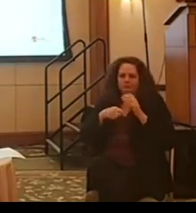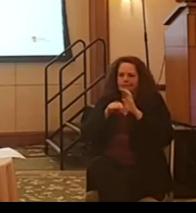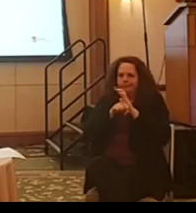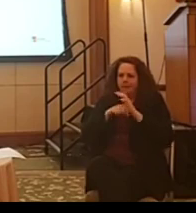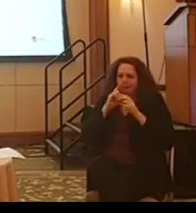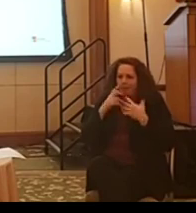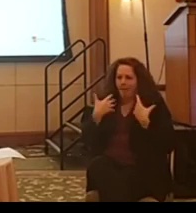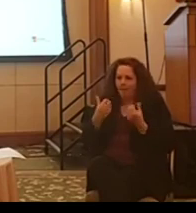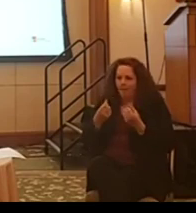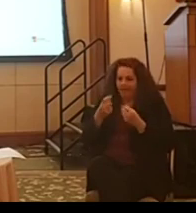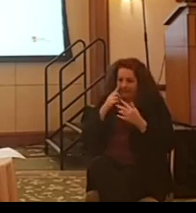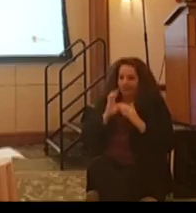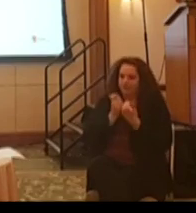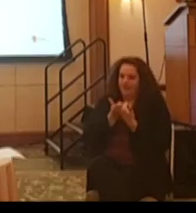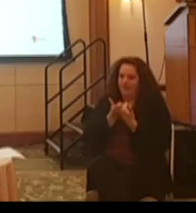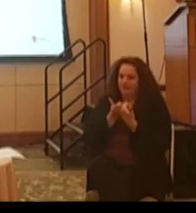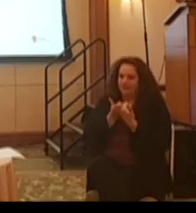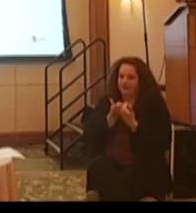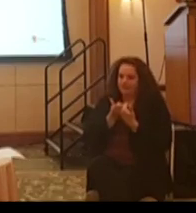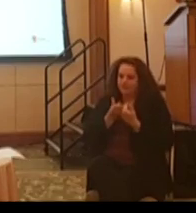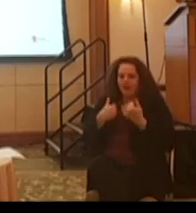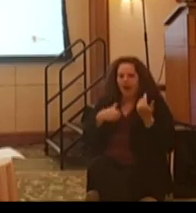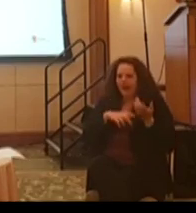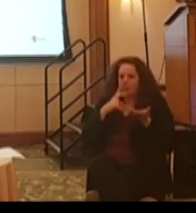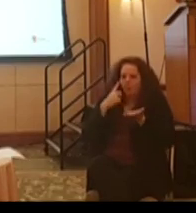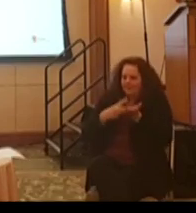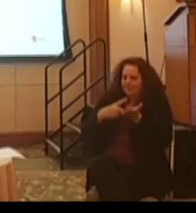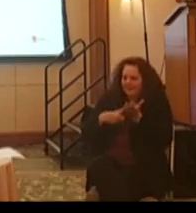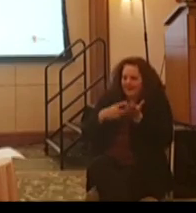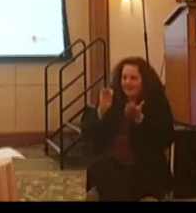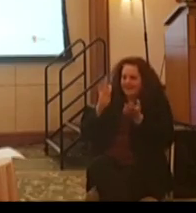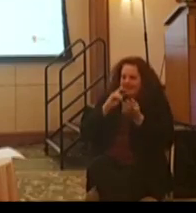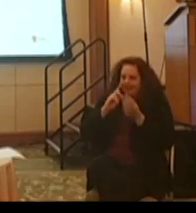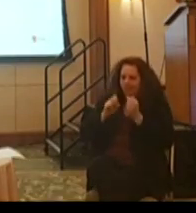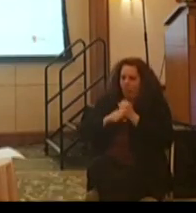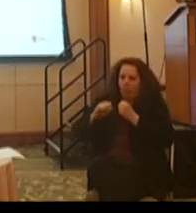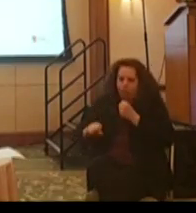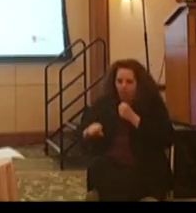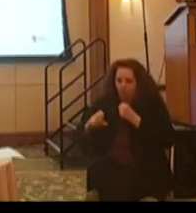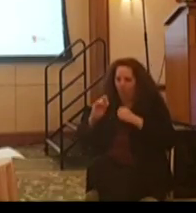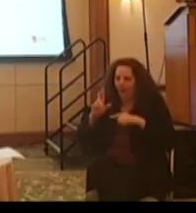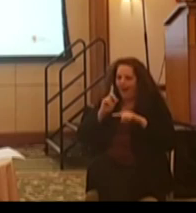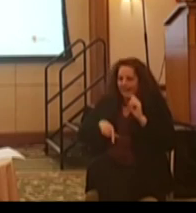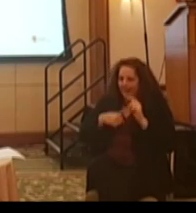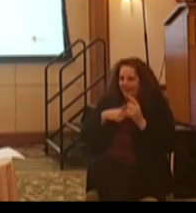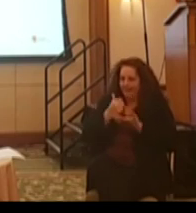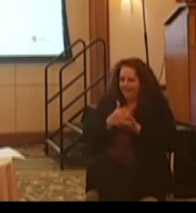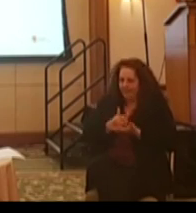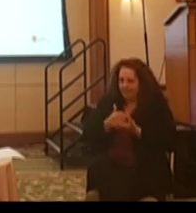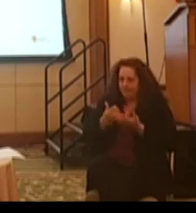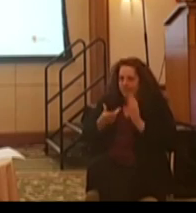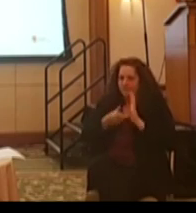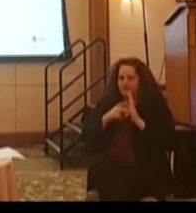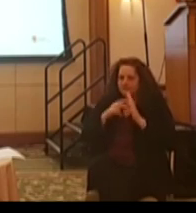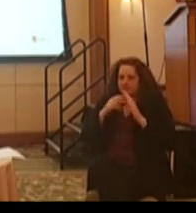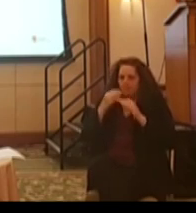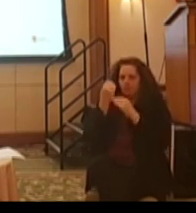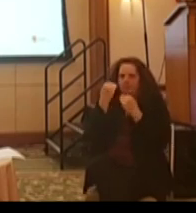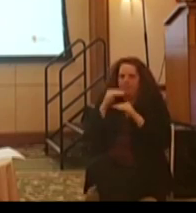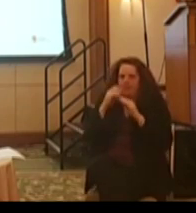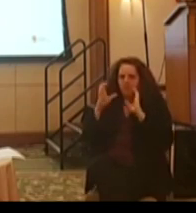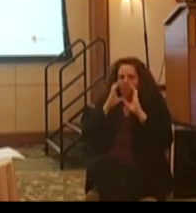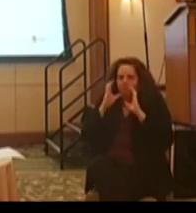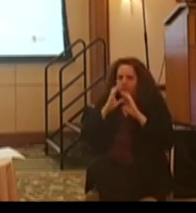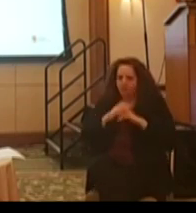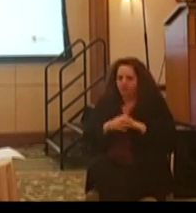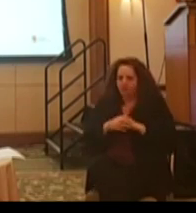challenge, right? I don't want to bring up something I can't do anything about. So we limit the conversations that we're willing to have based on